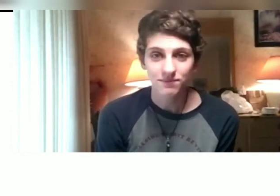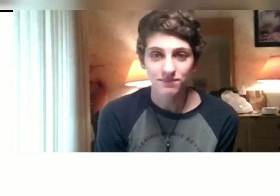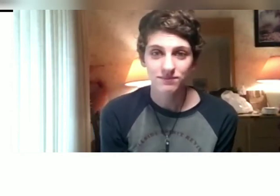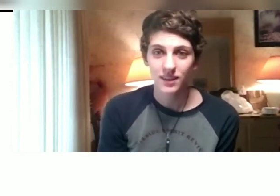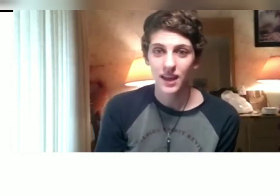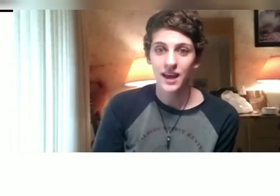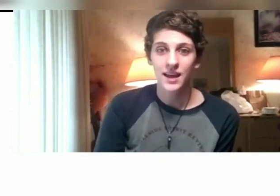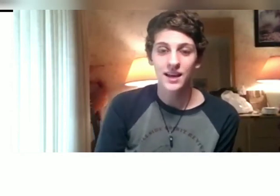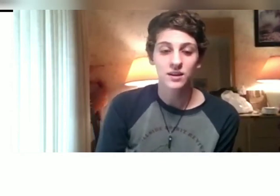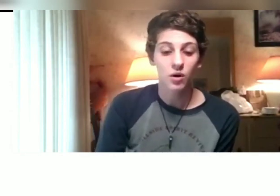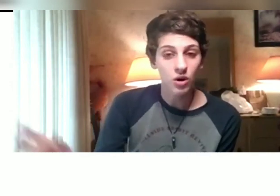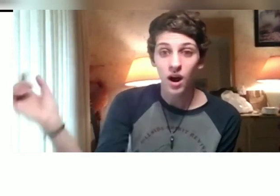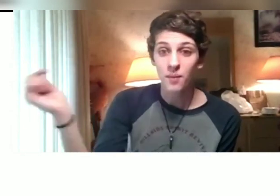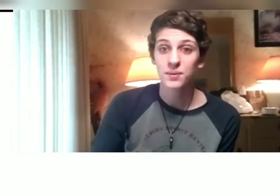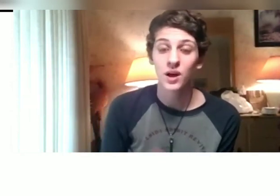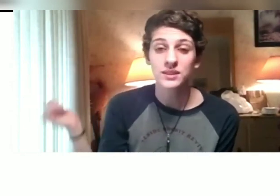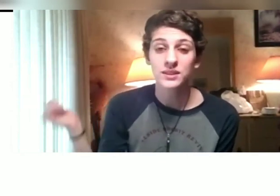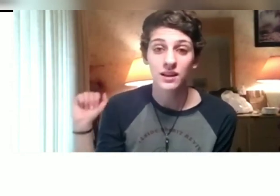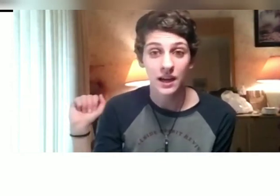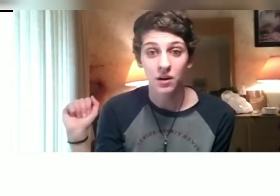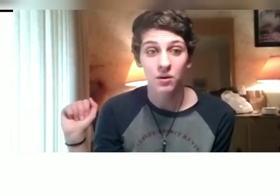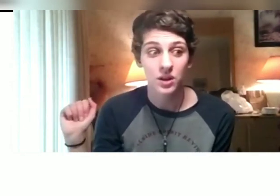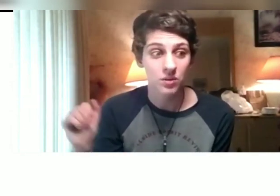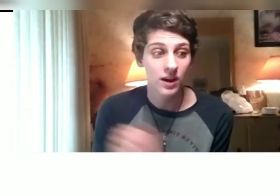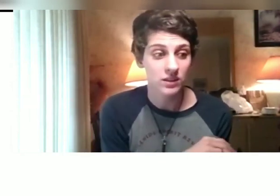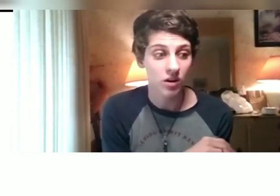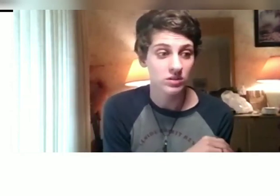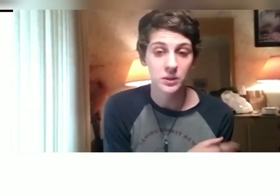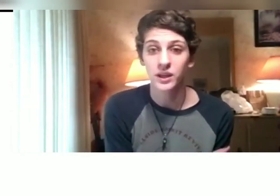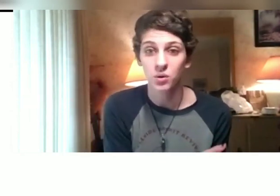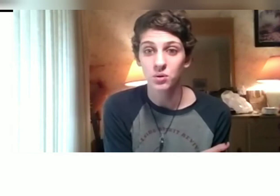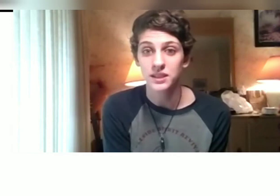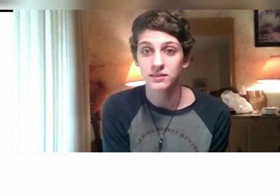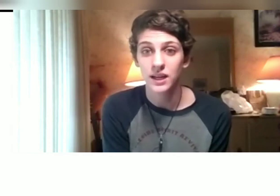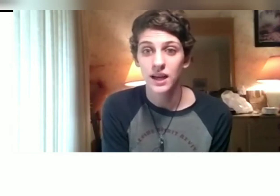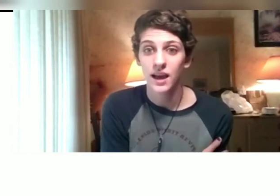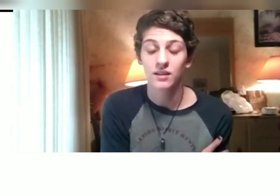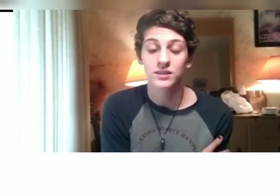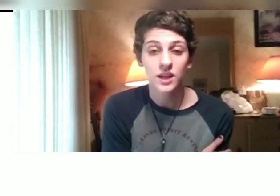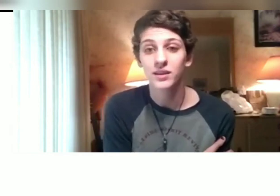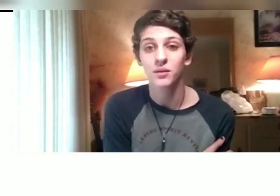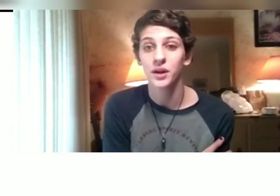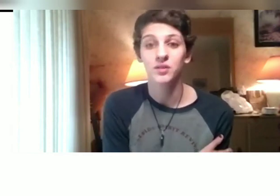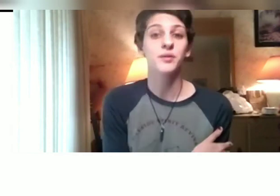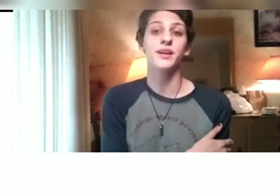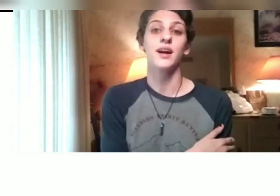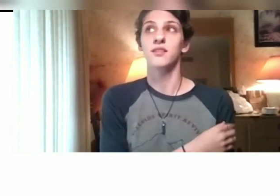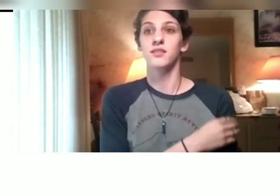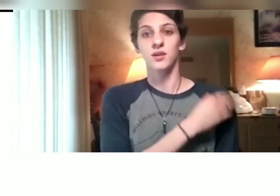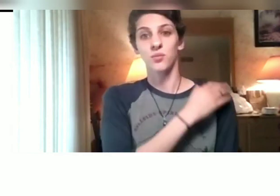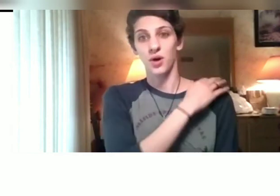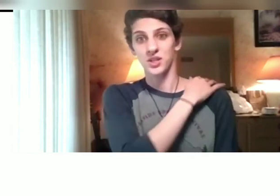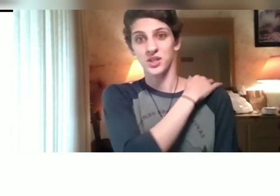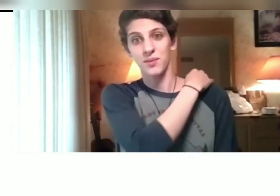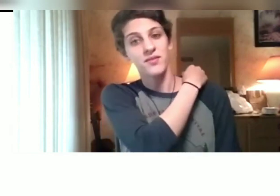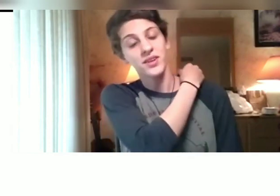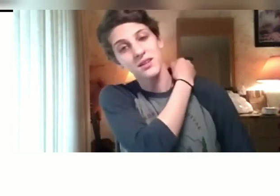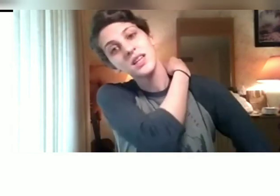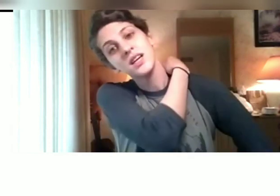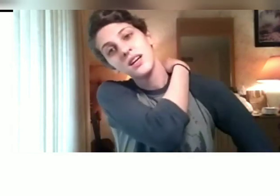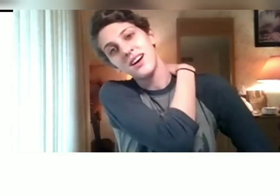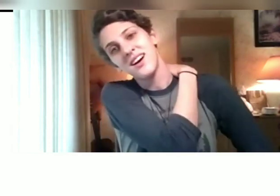Yeah. And or comment below and tell us how you guys are doing in quarantine. How's it going? What are you doing other than watching my